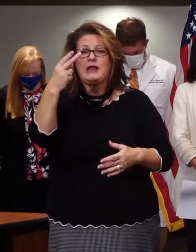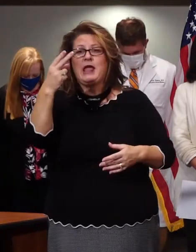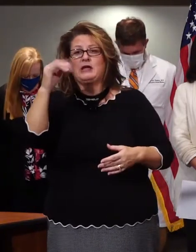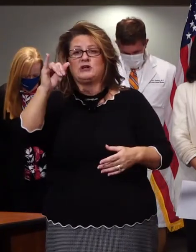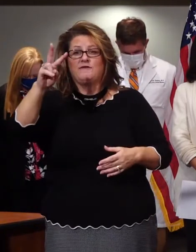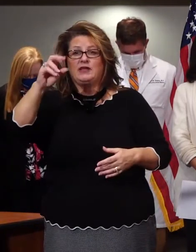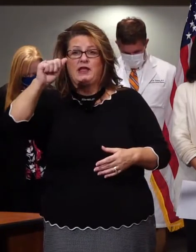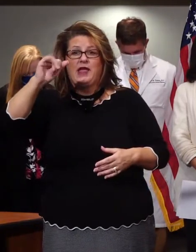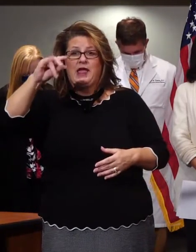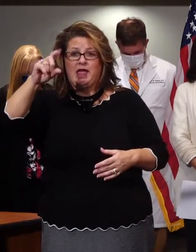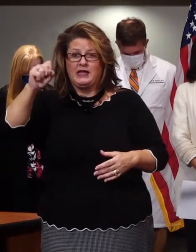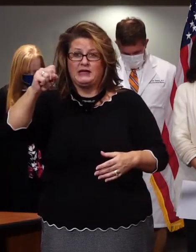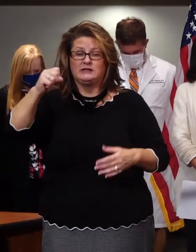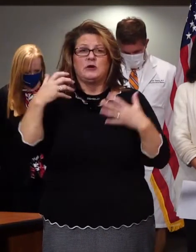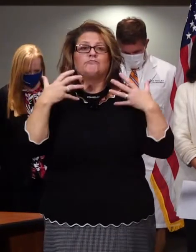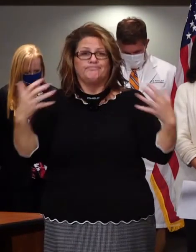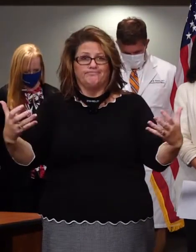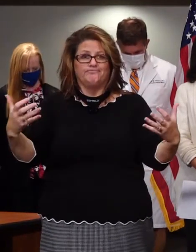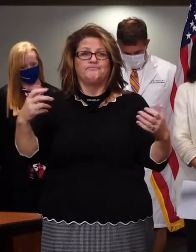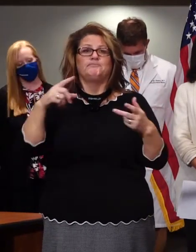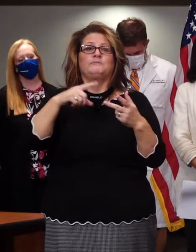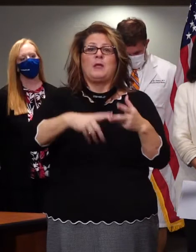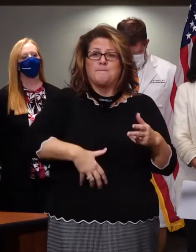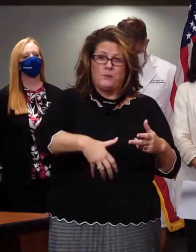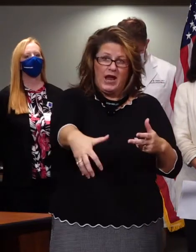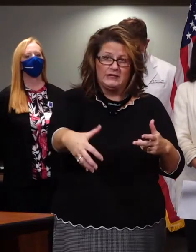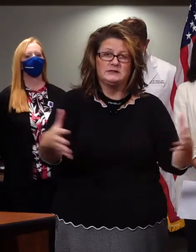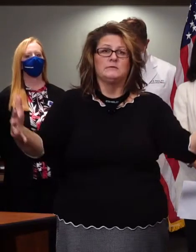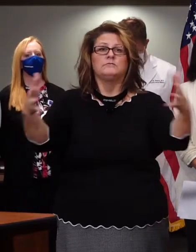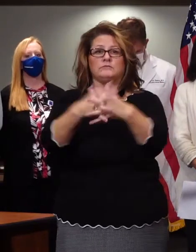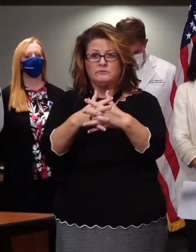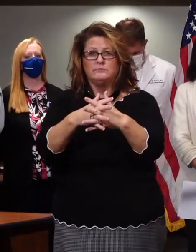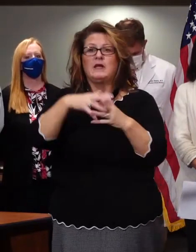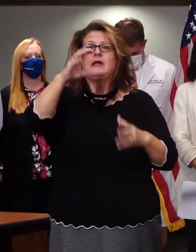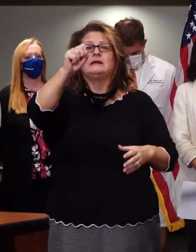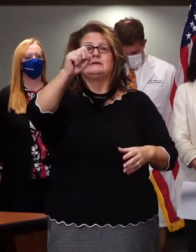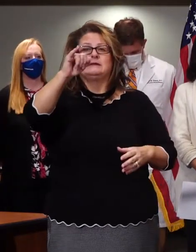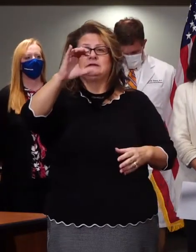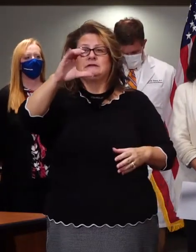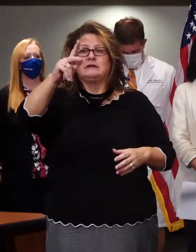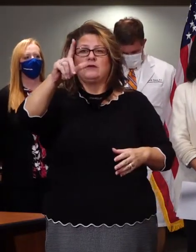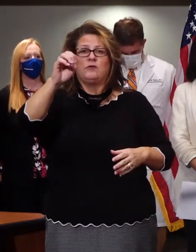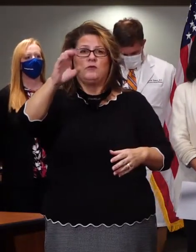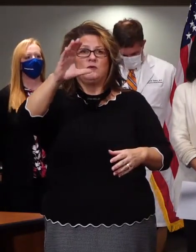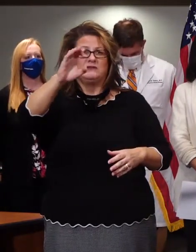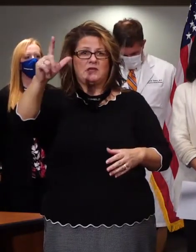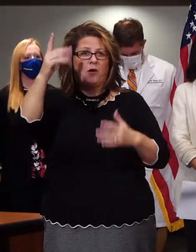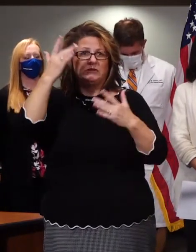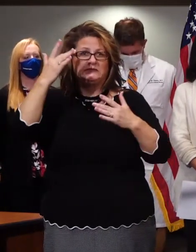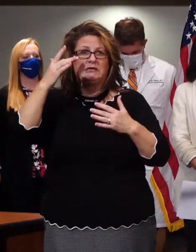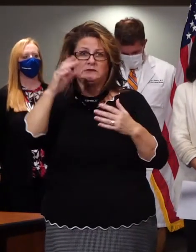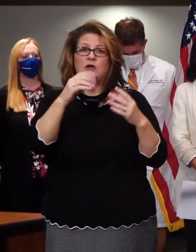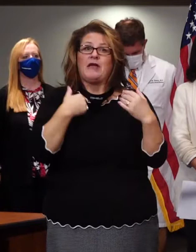HIV/AIDS, obesity, pregnancy, and sickle cell disease. 2 or more of